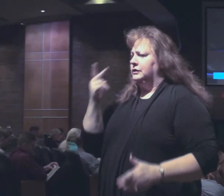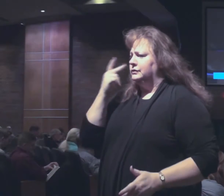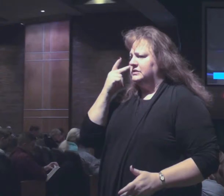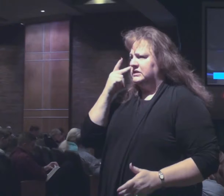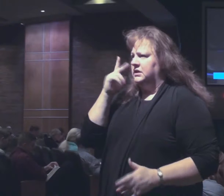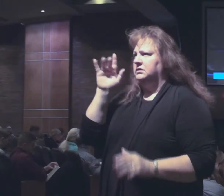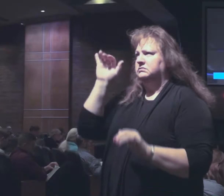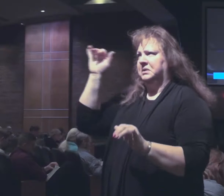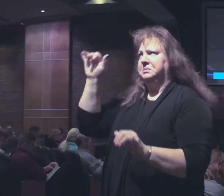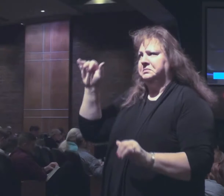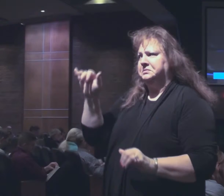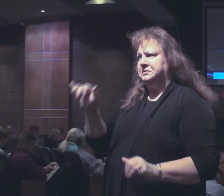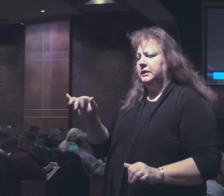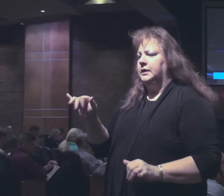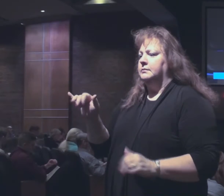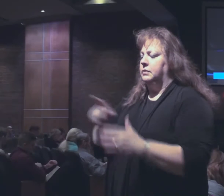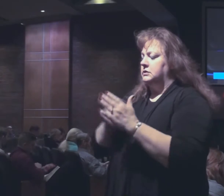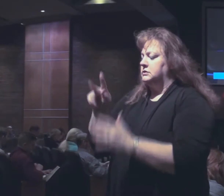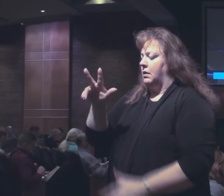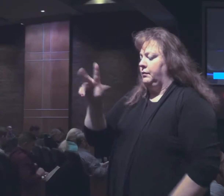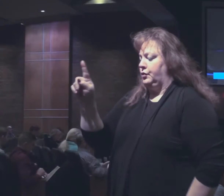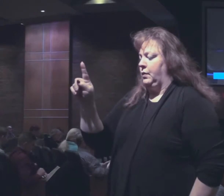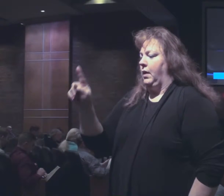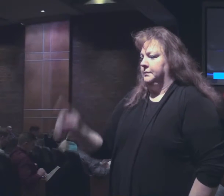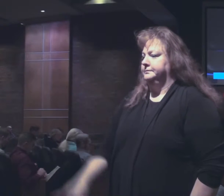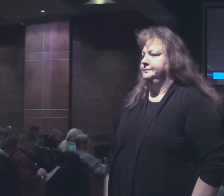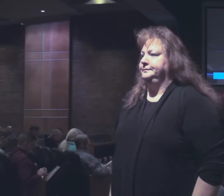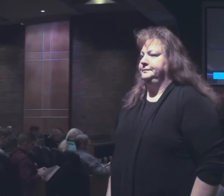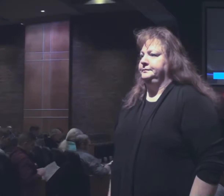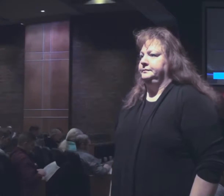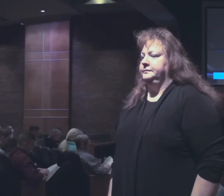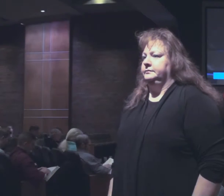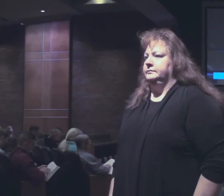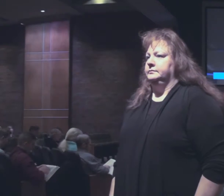the similarity. But come over to Psalm 31.